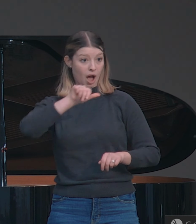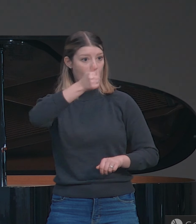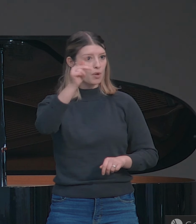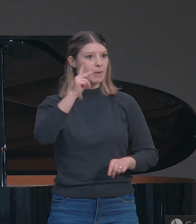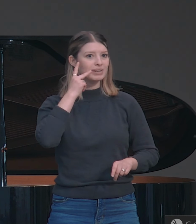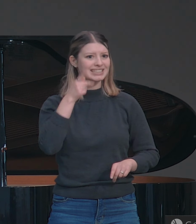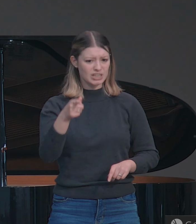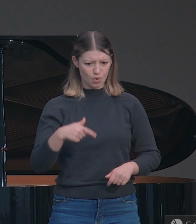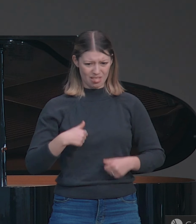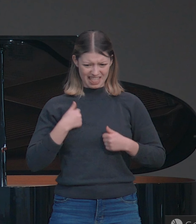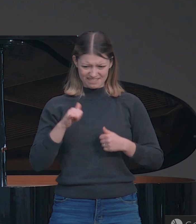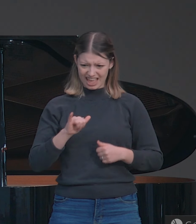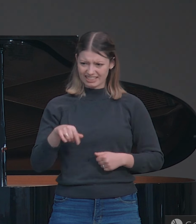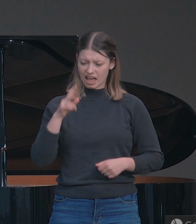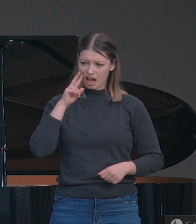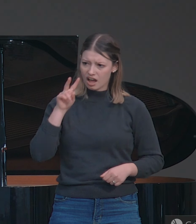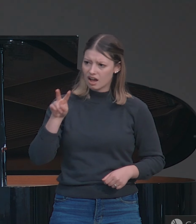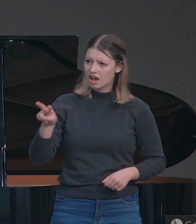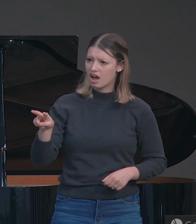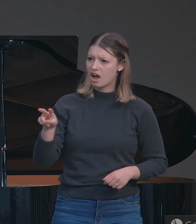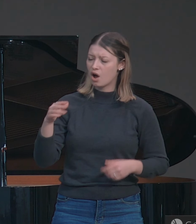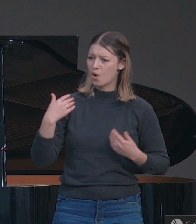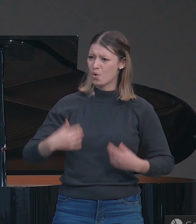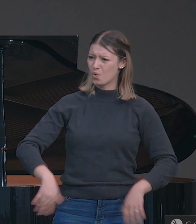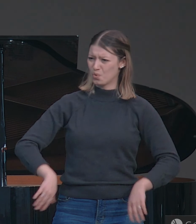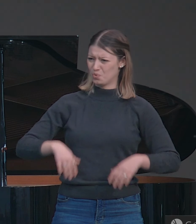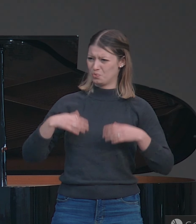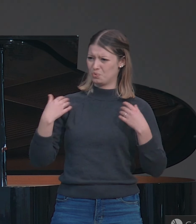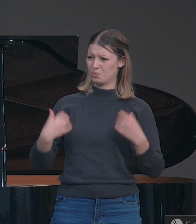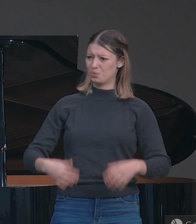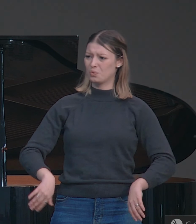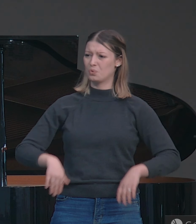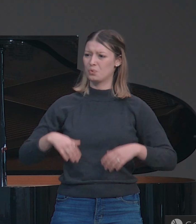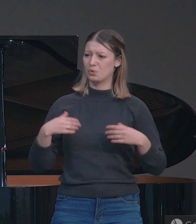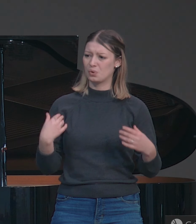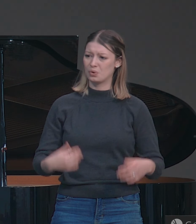way, I want them to marvel.